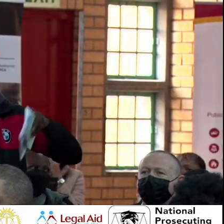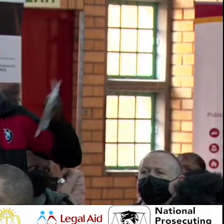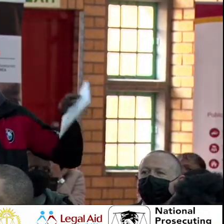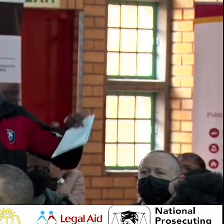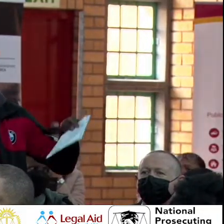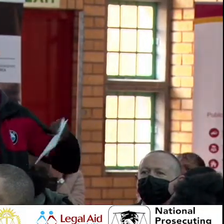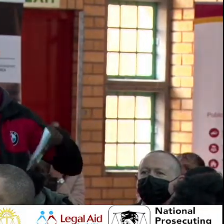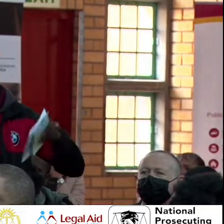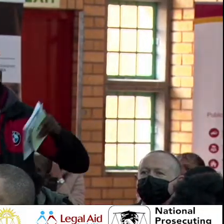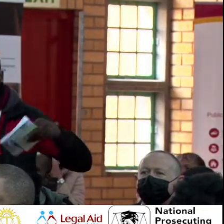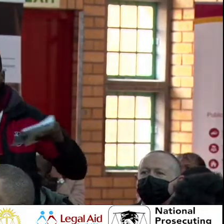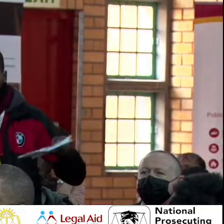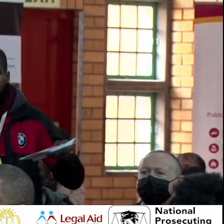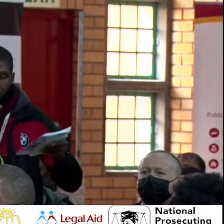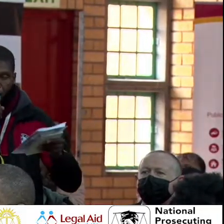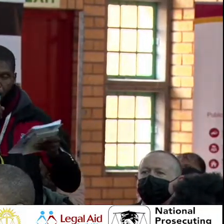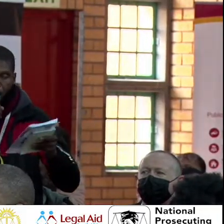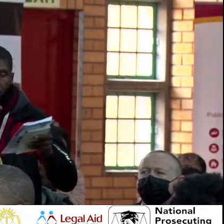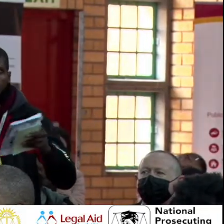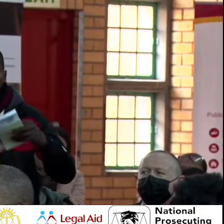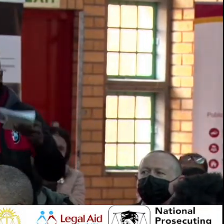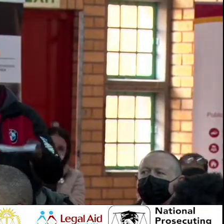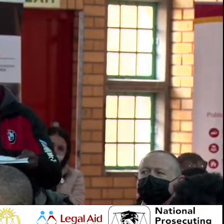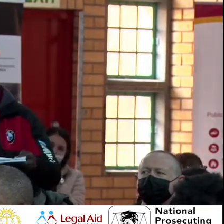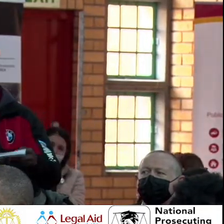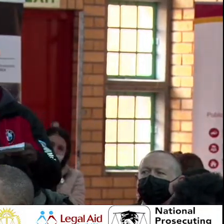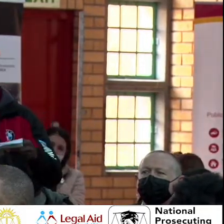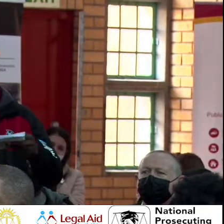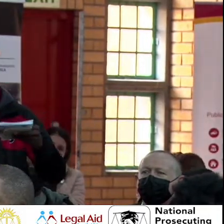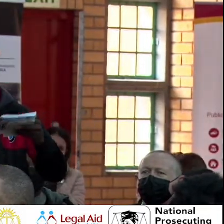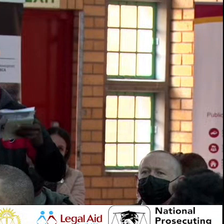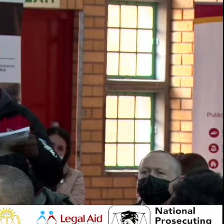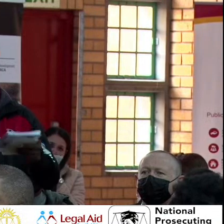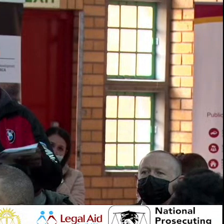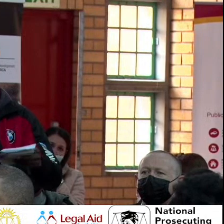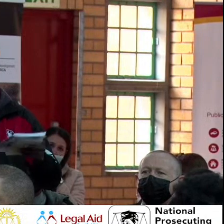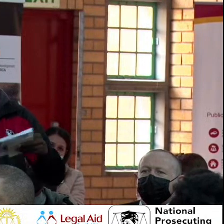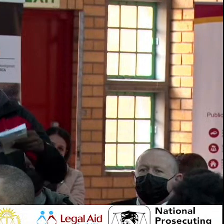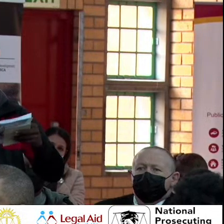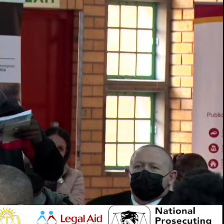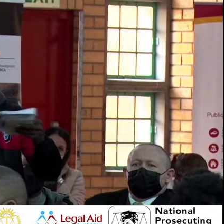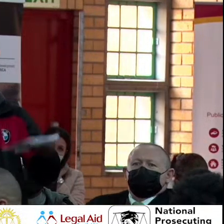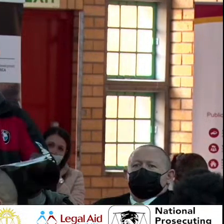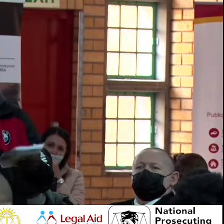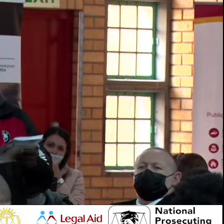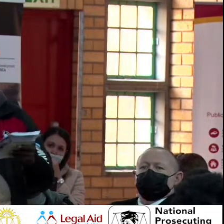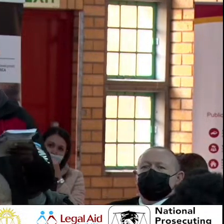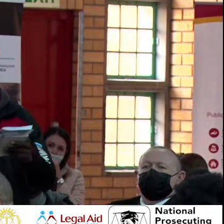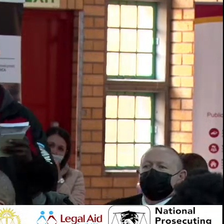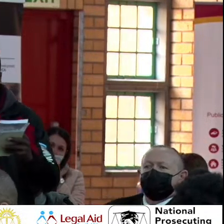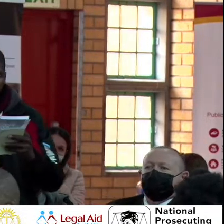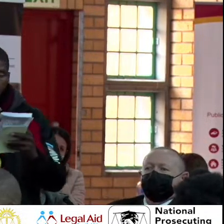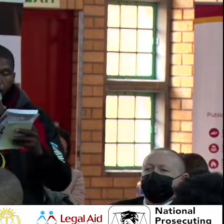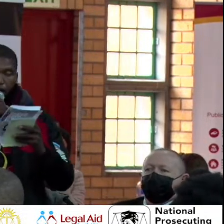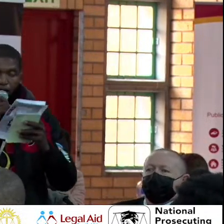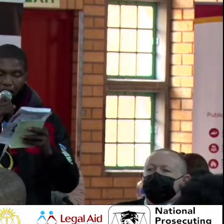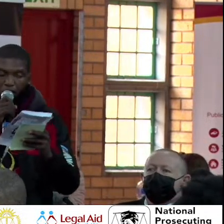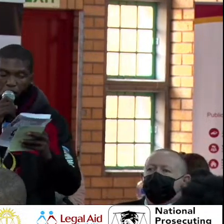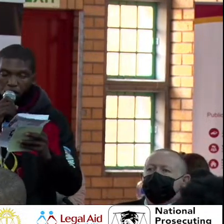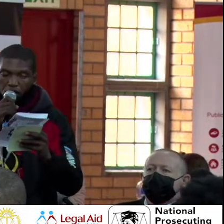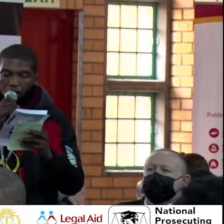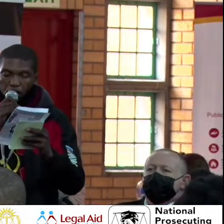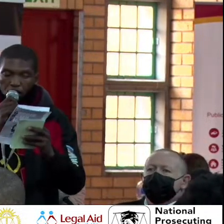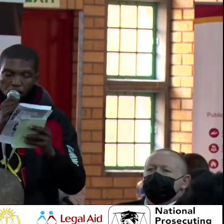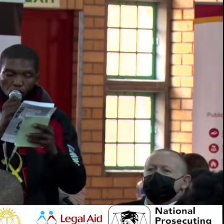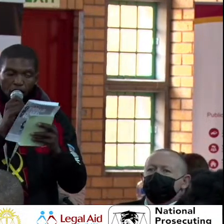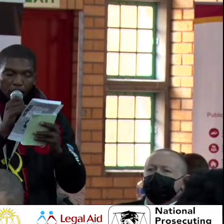permanent one, let's have a satellite as well for information that we think it's lacking at times. The third